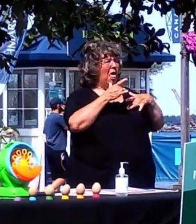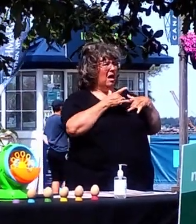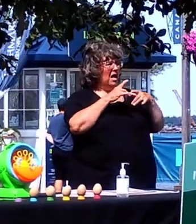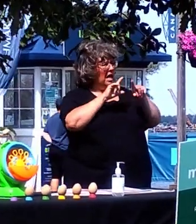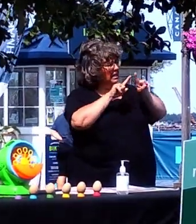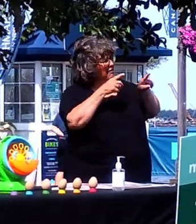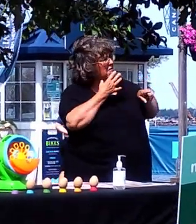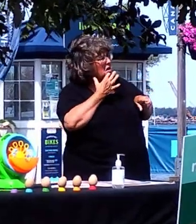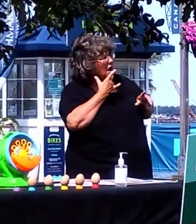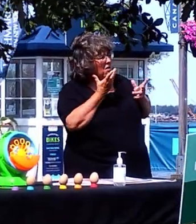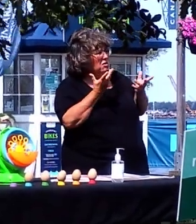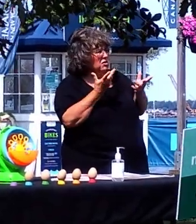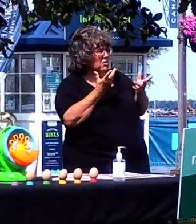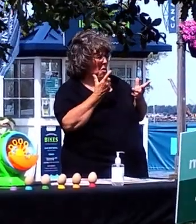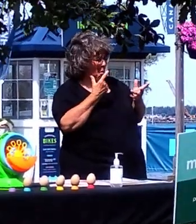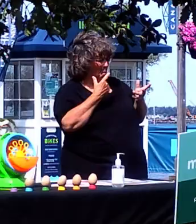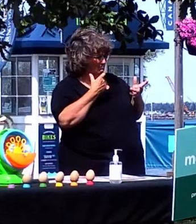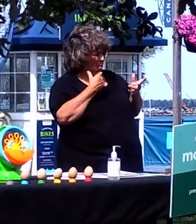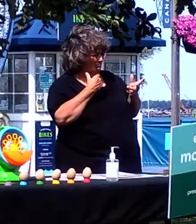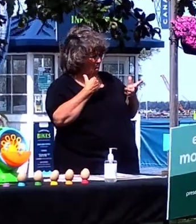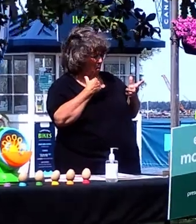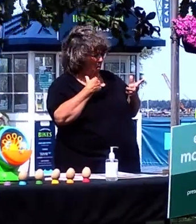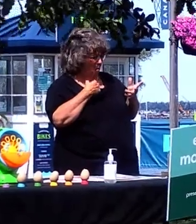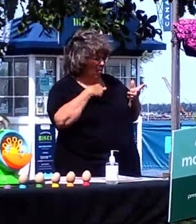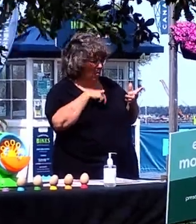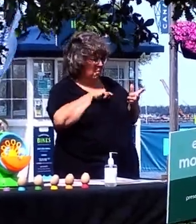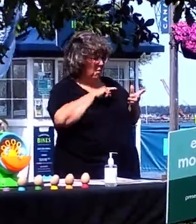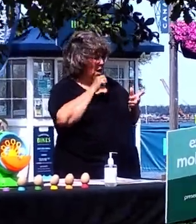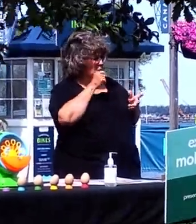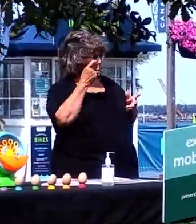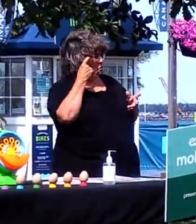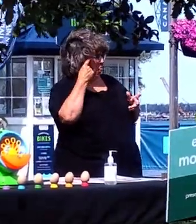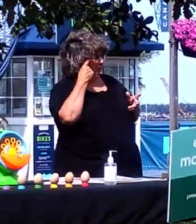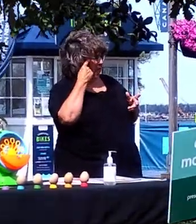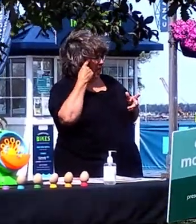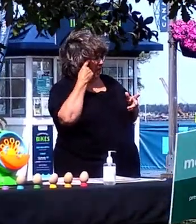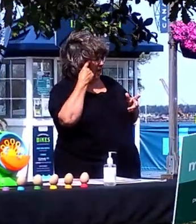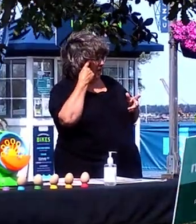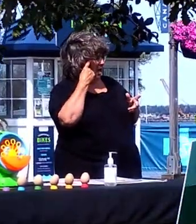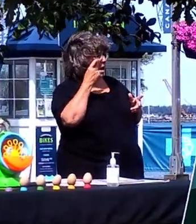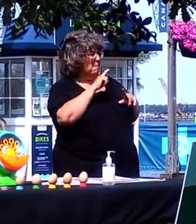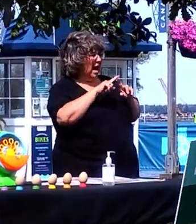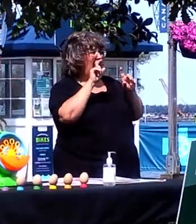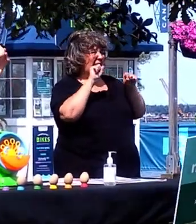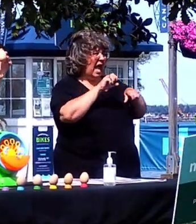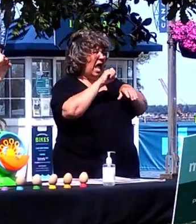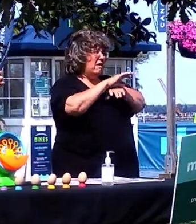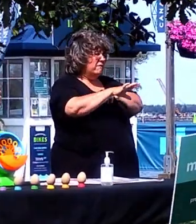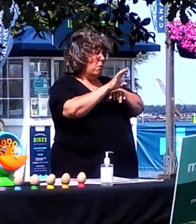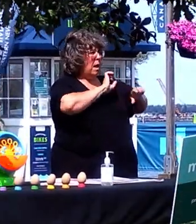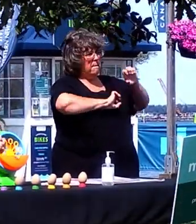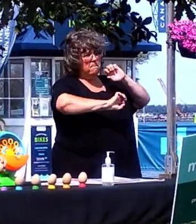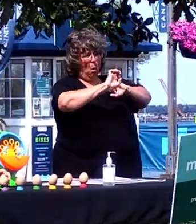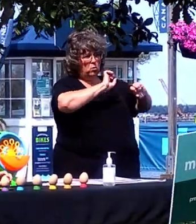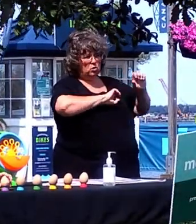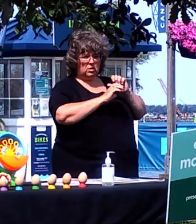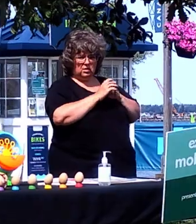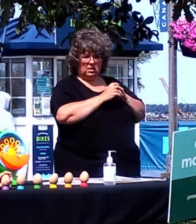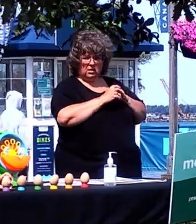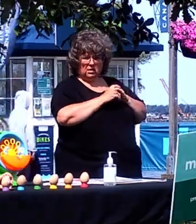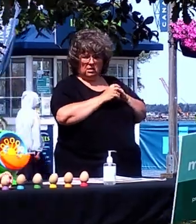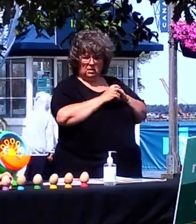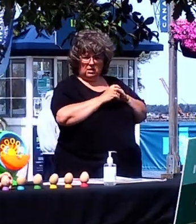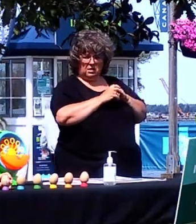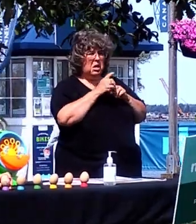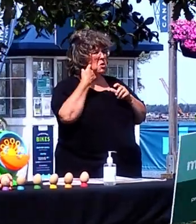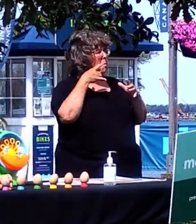different colors, even though like you might not think it actively, but they can influence our emotions a little bit. Can we act a